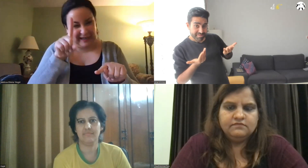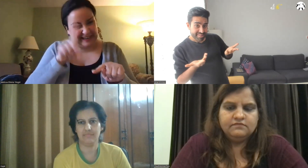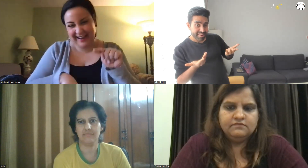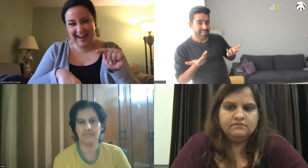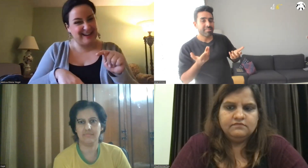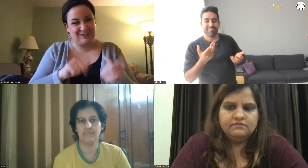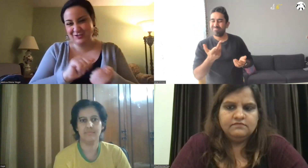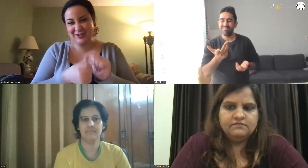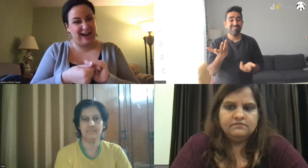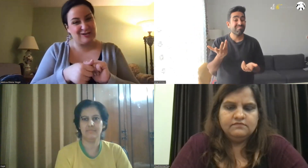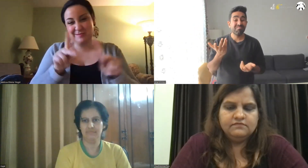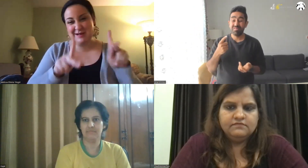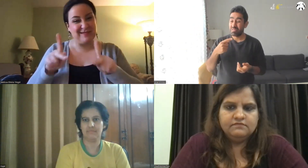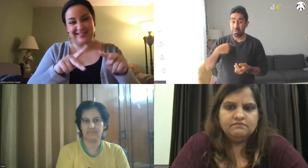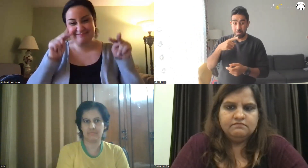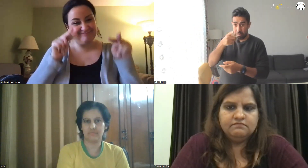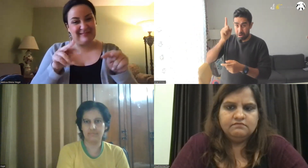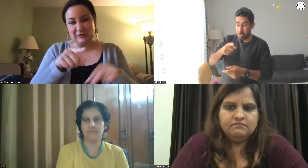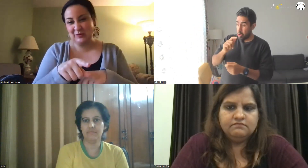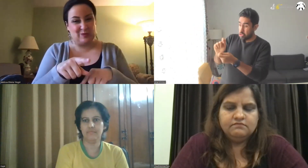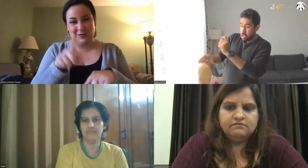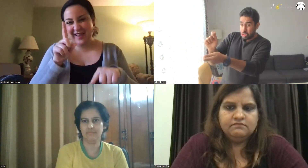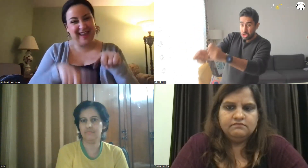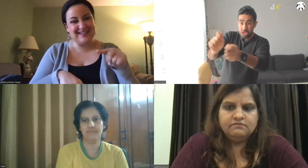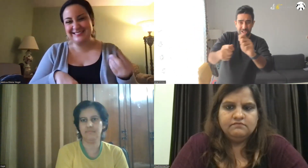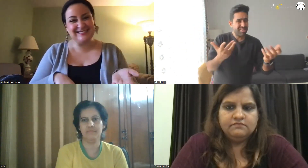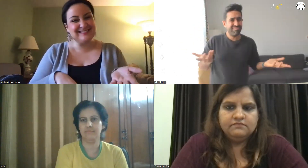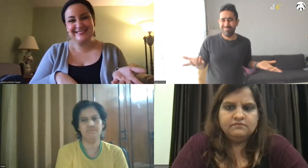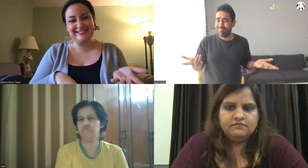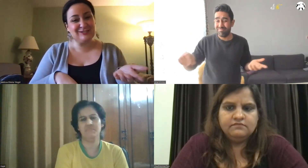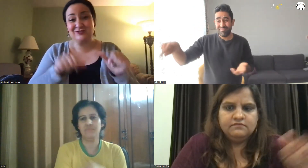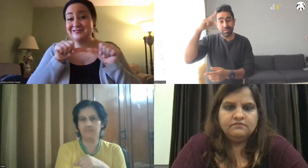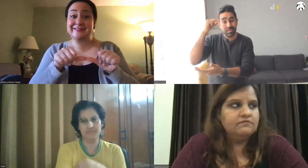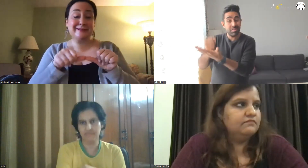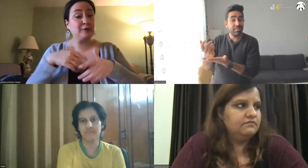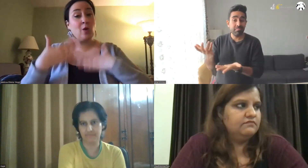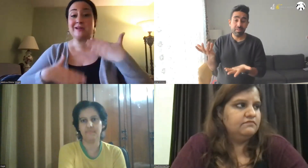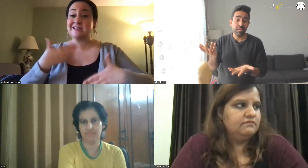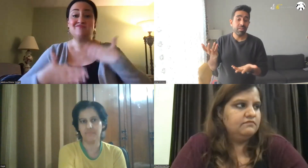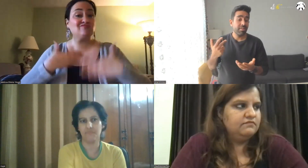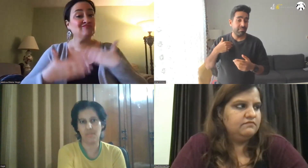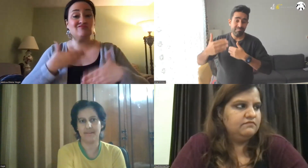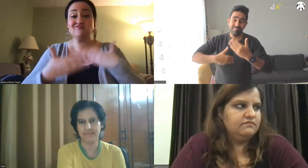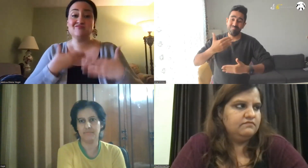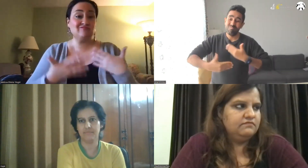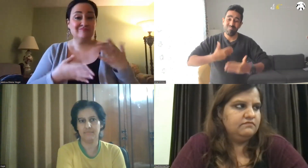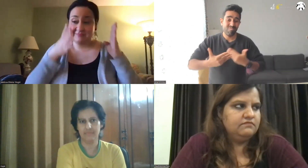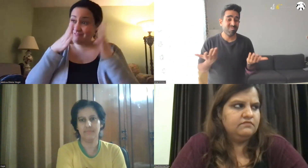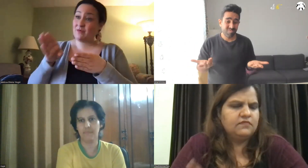are resistant to change and they blame other people. So you don't need to change them, right? It's their life. They